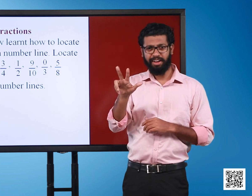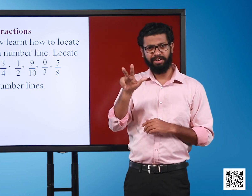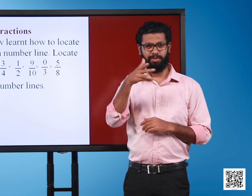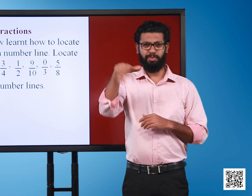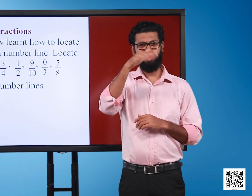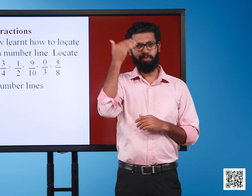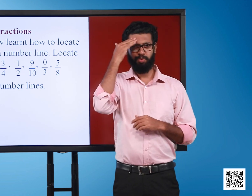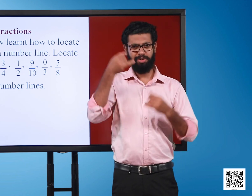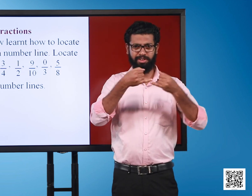separate number lines.